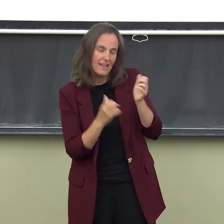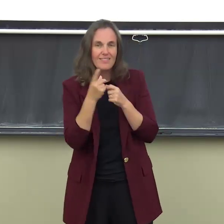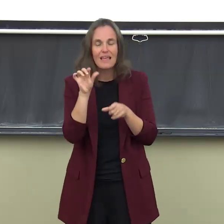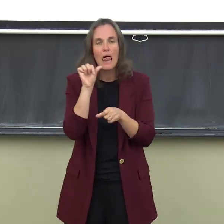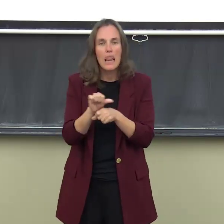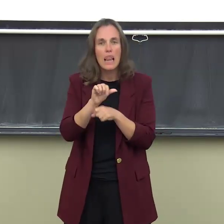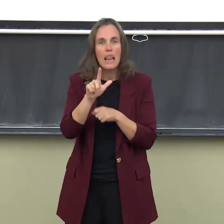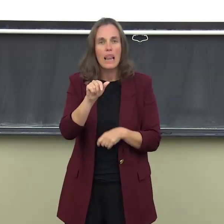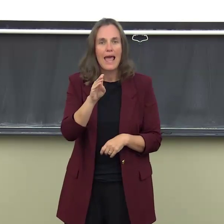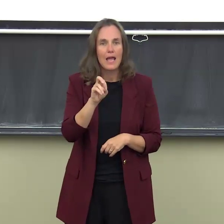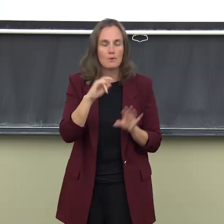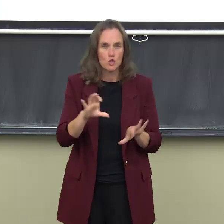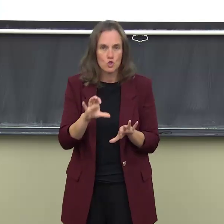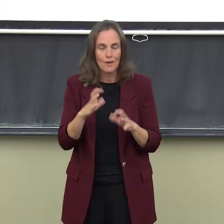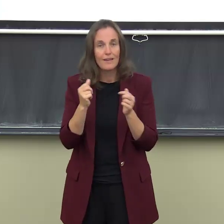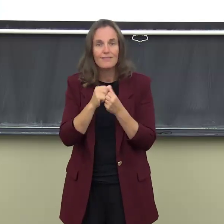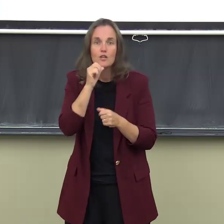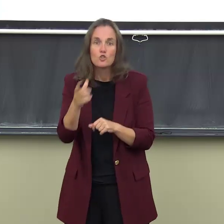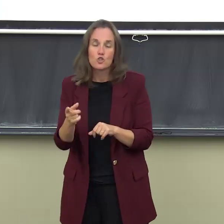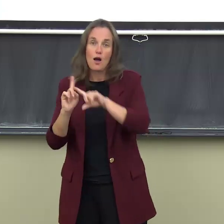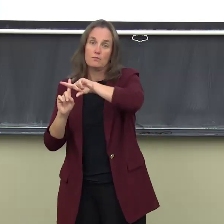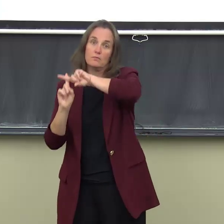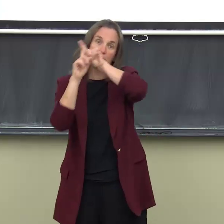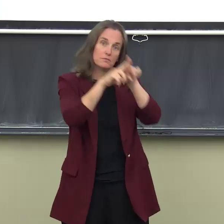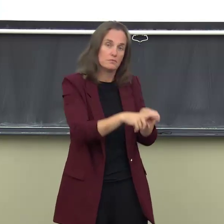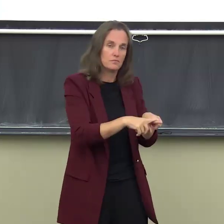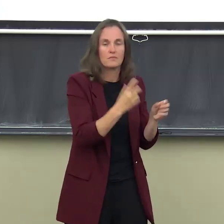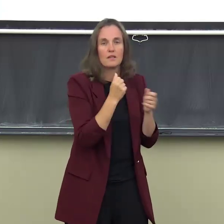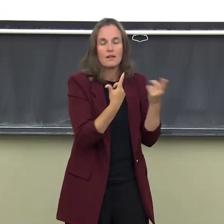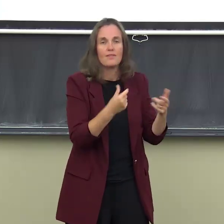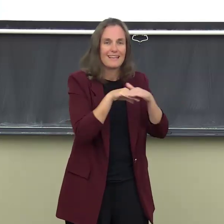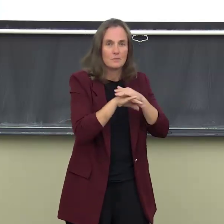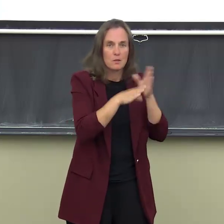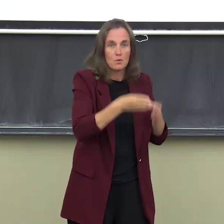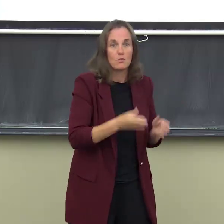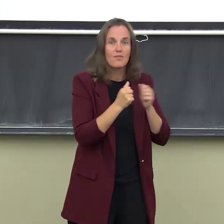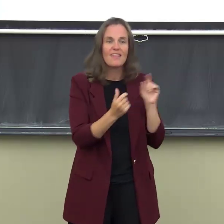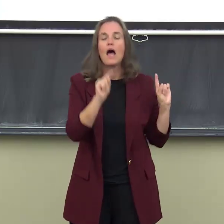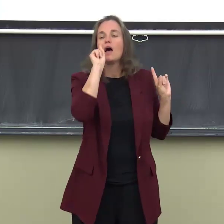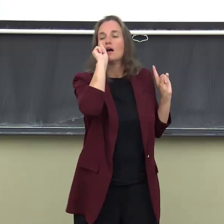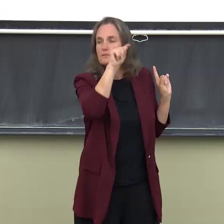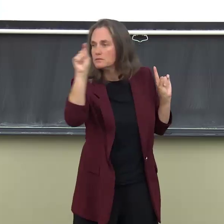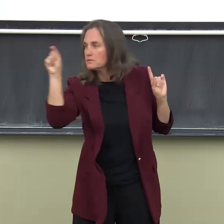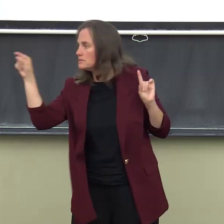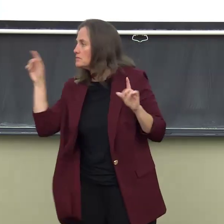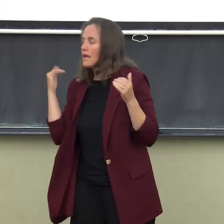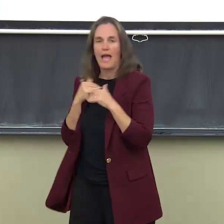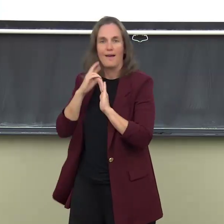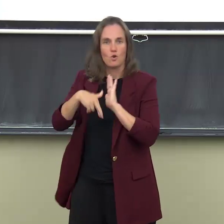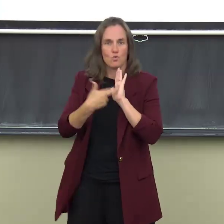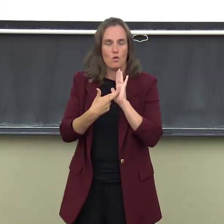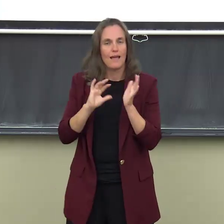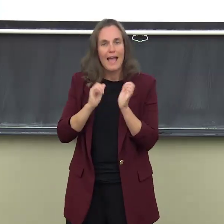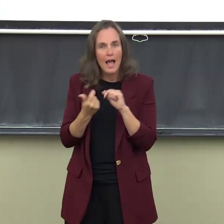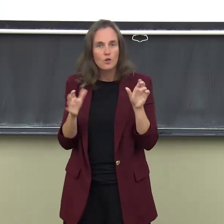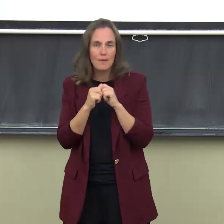the accessibility person, that it's shared, that every person has to have a vested interest in this work, and how do you make it rhyme